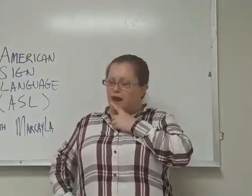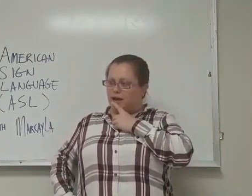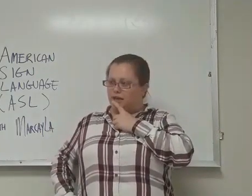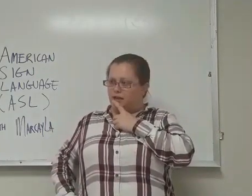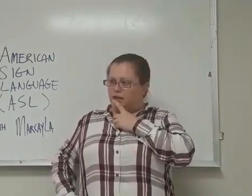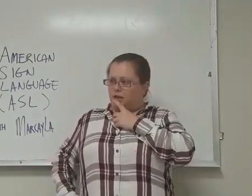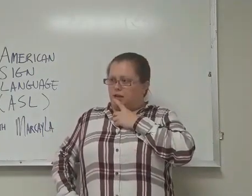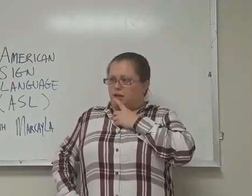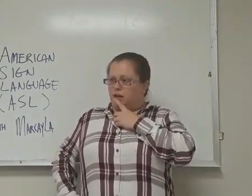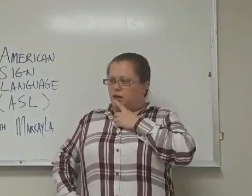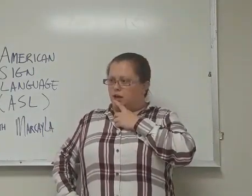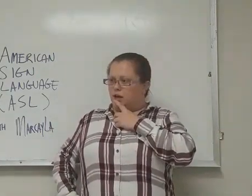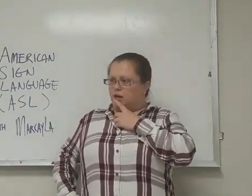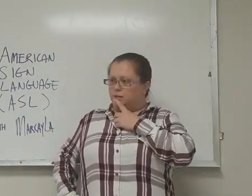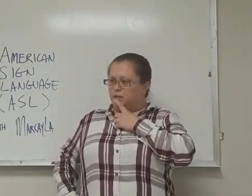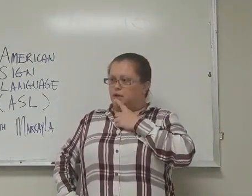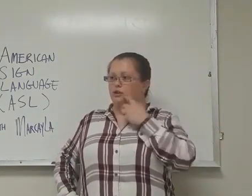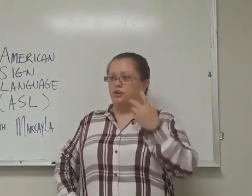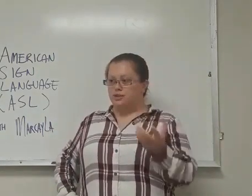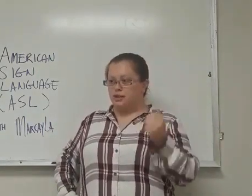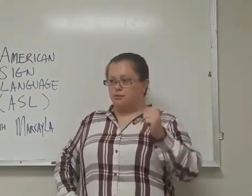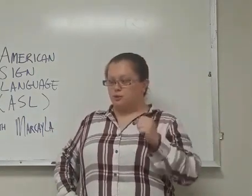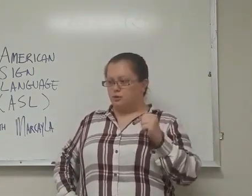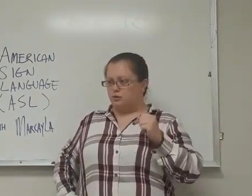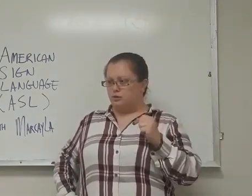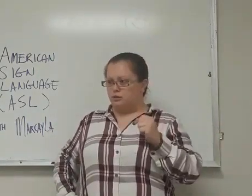bat. A good example